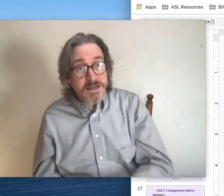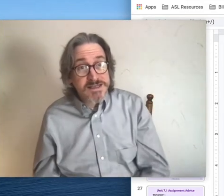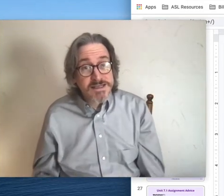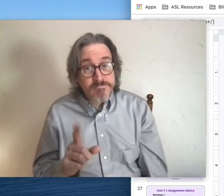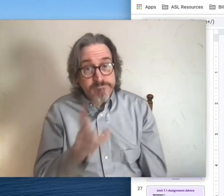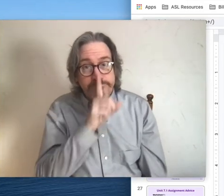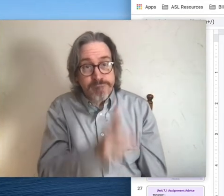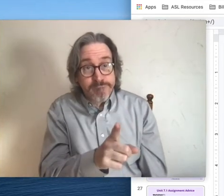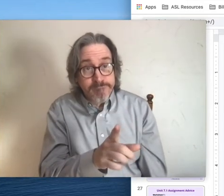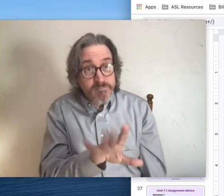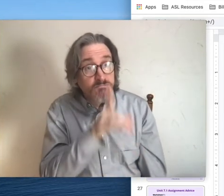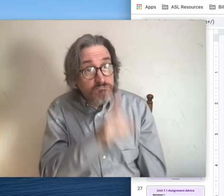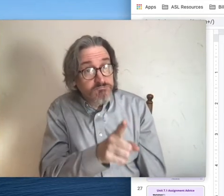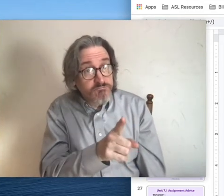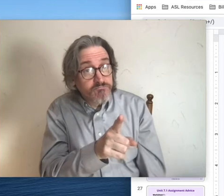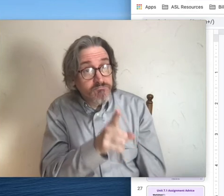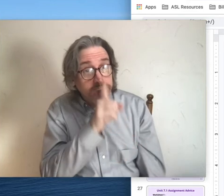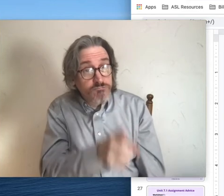Response,